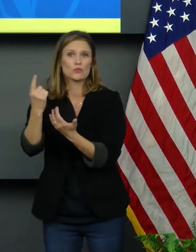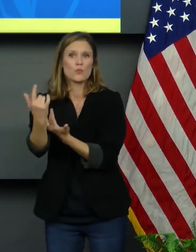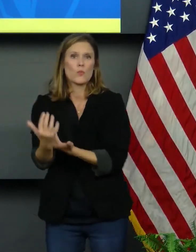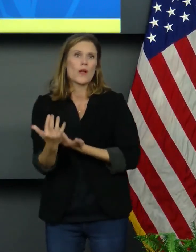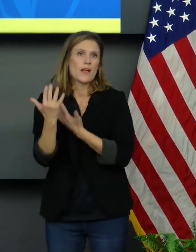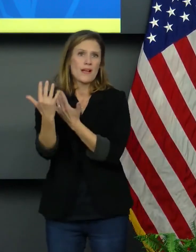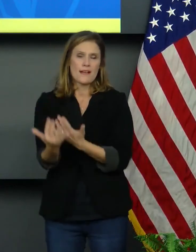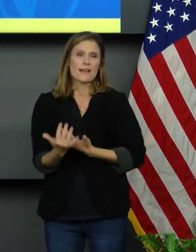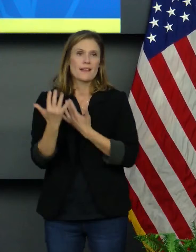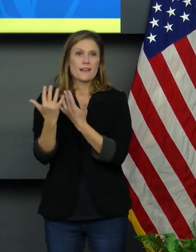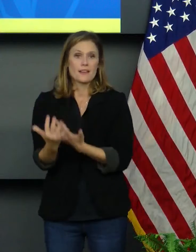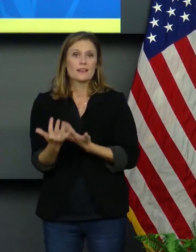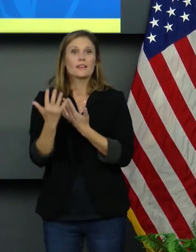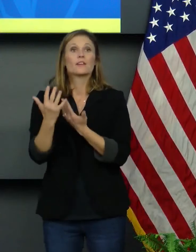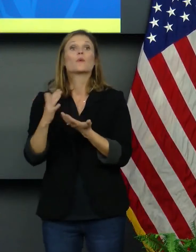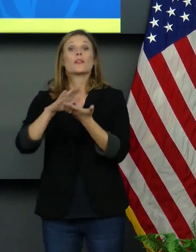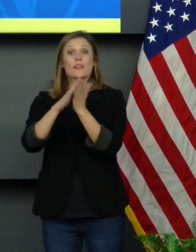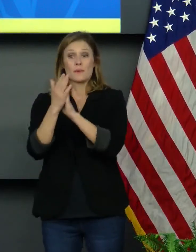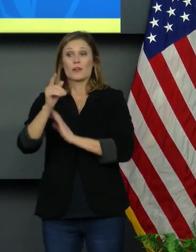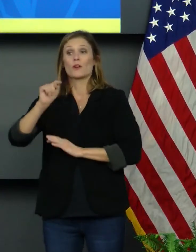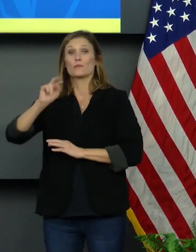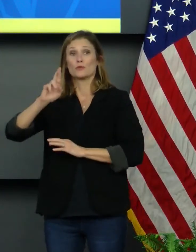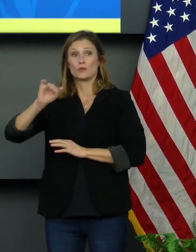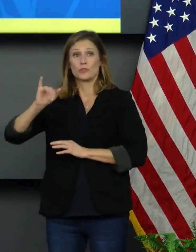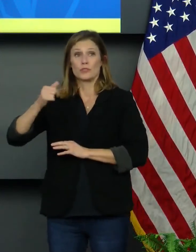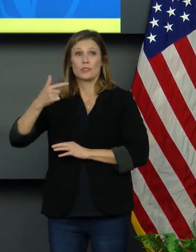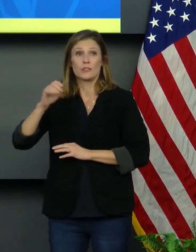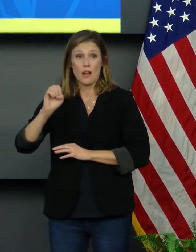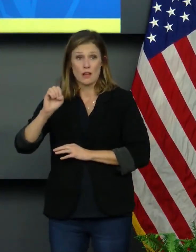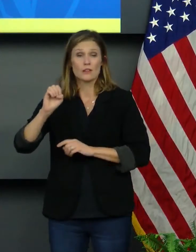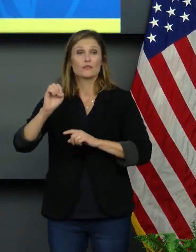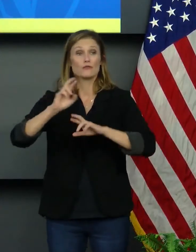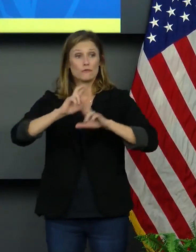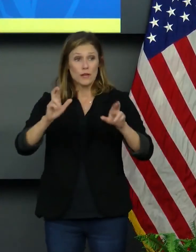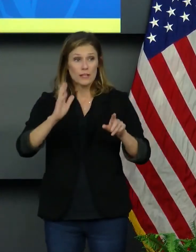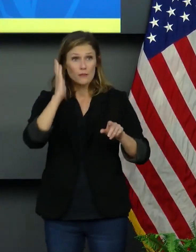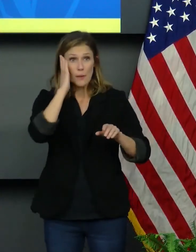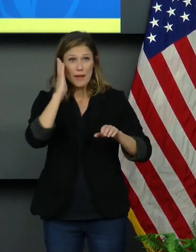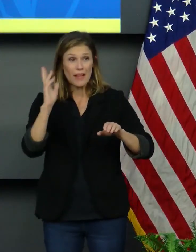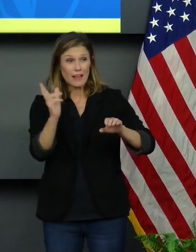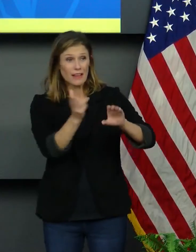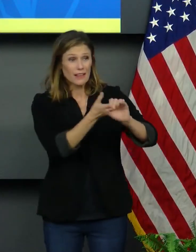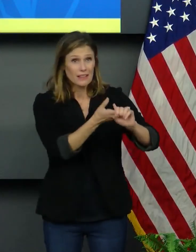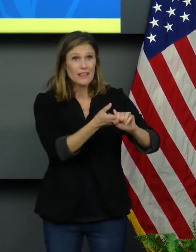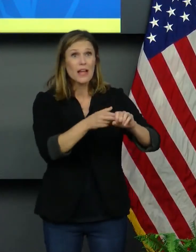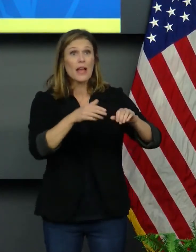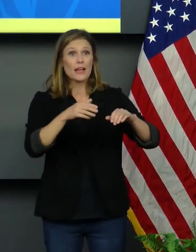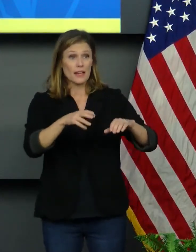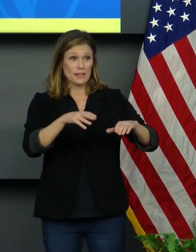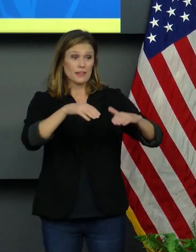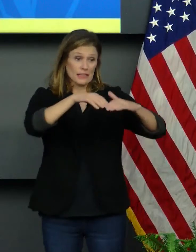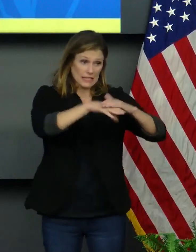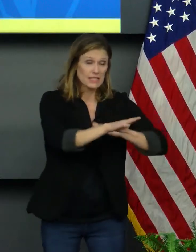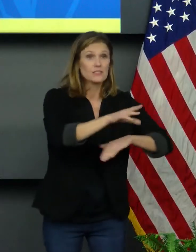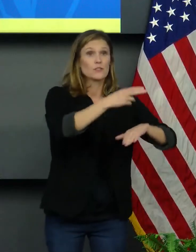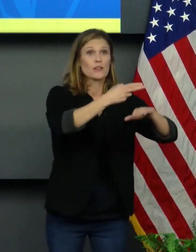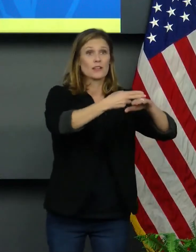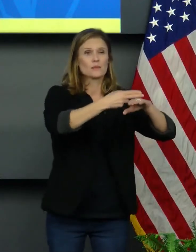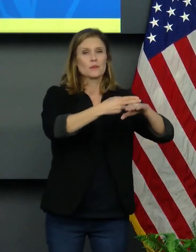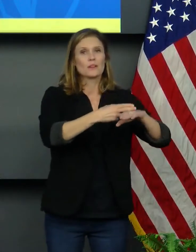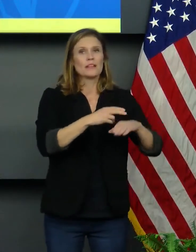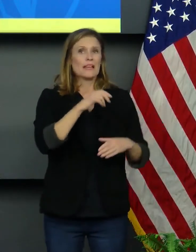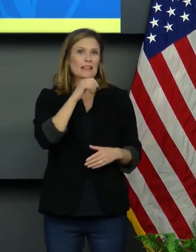And once they are triaged and get into a bed, if they do need to be admitted into the hospital, it's also